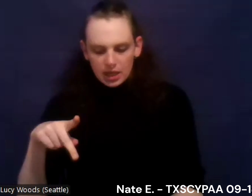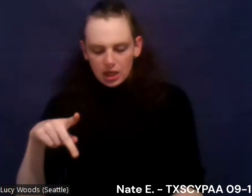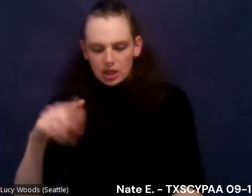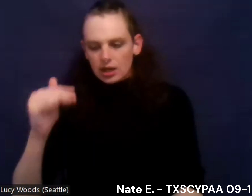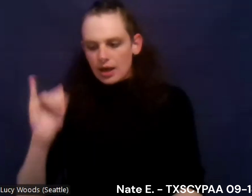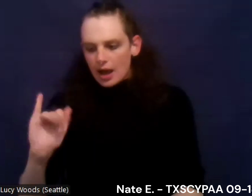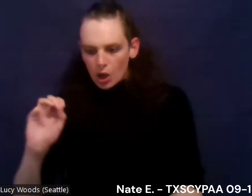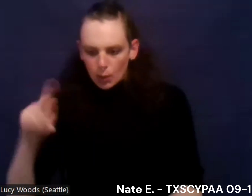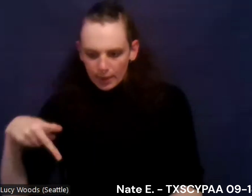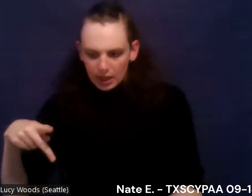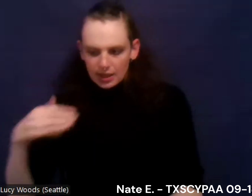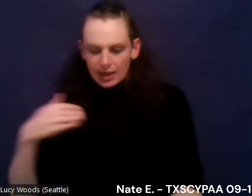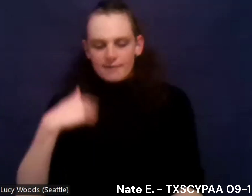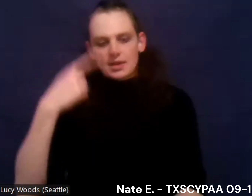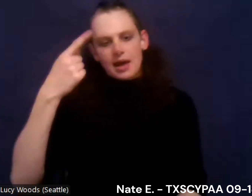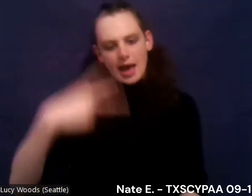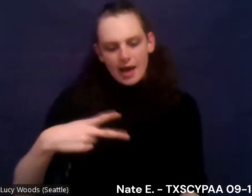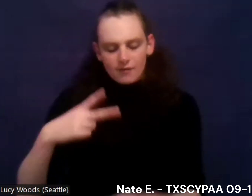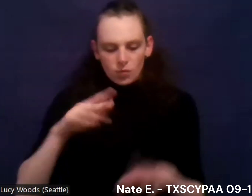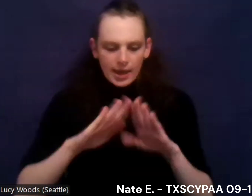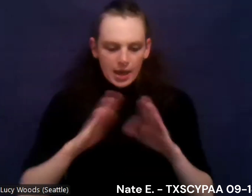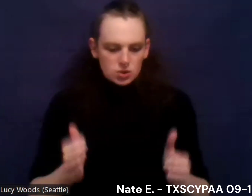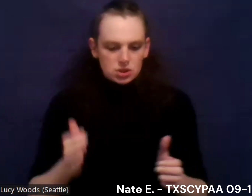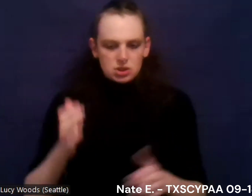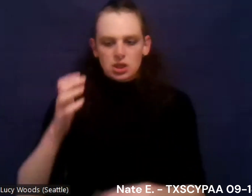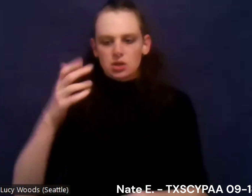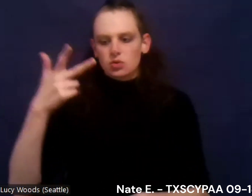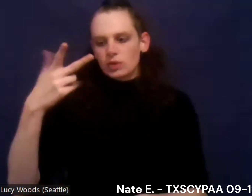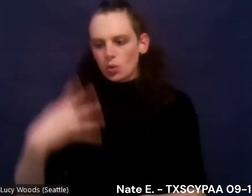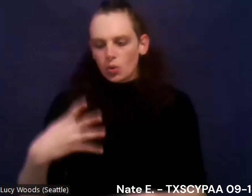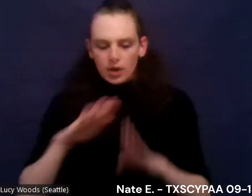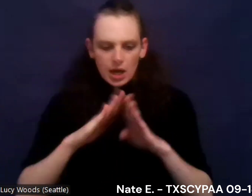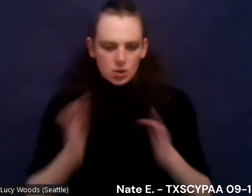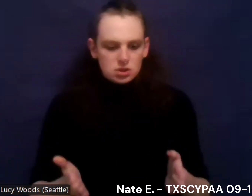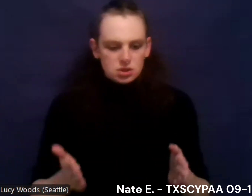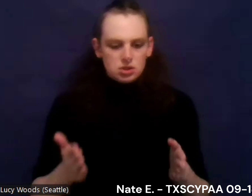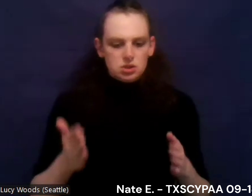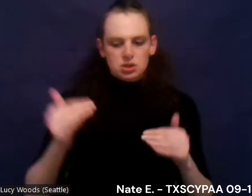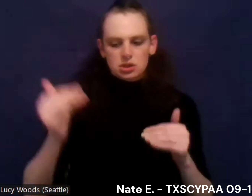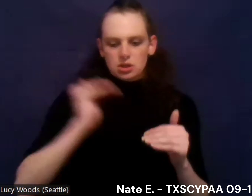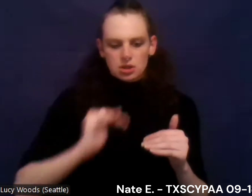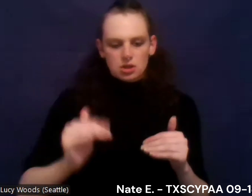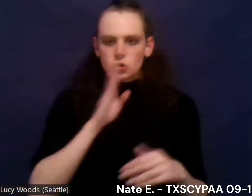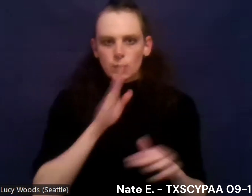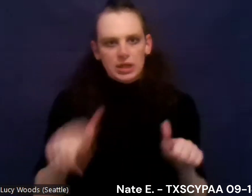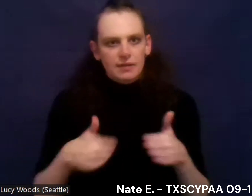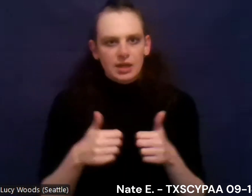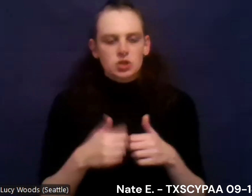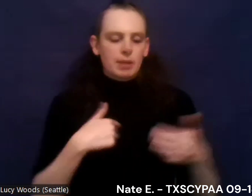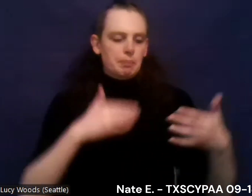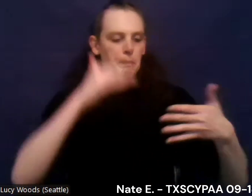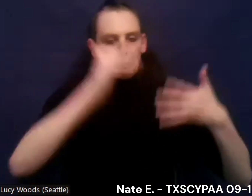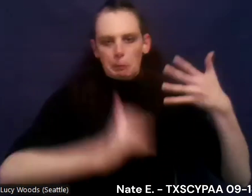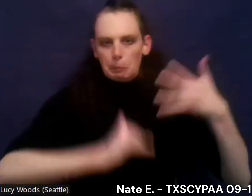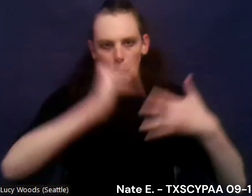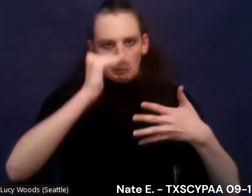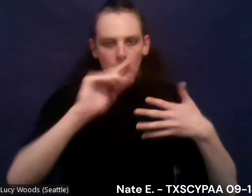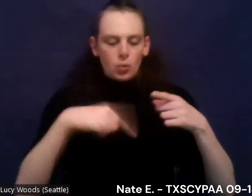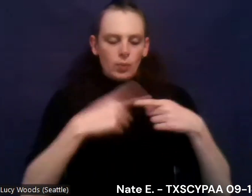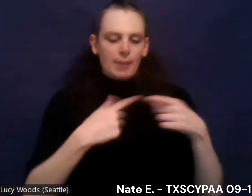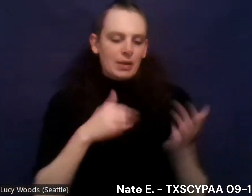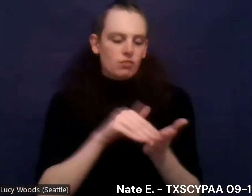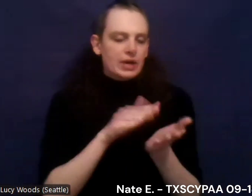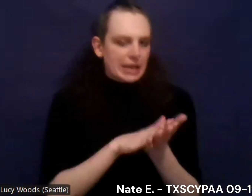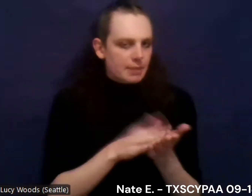the three-quarter house, then you go to the sober living, right? And so like I'm somewhere in here whenever I relapse, and I relapsed a bunch, and sometimes I